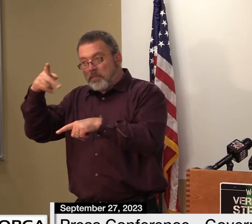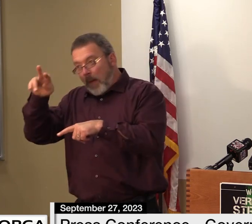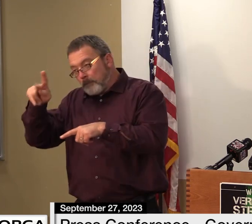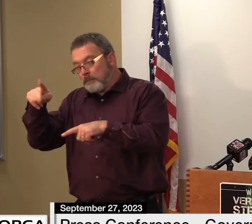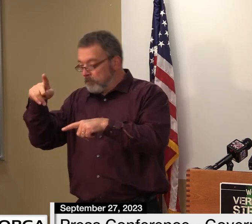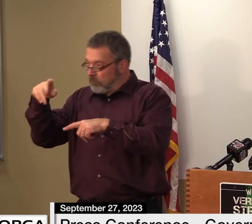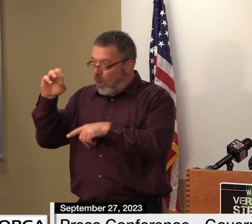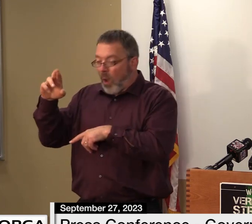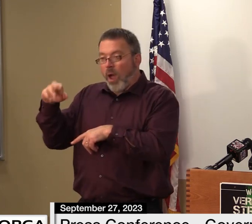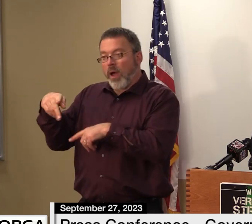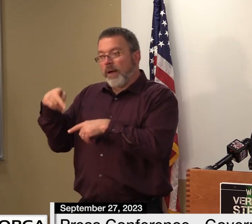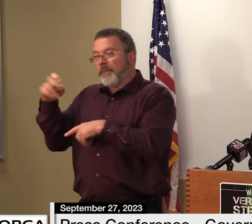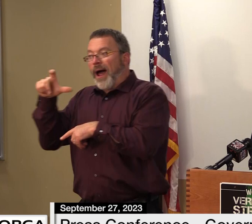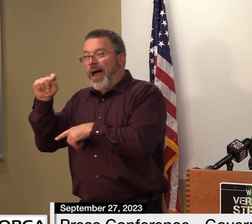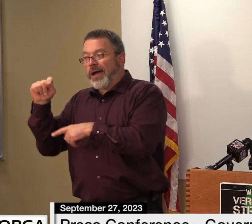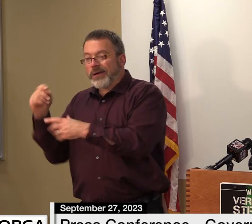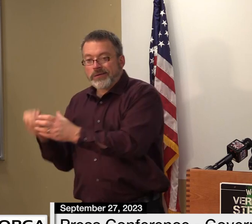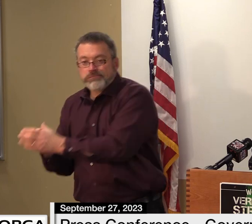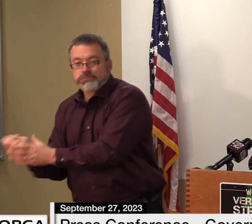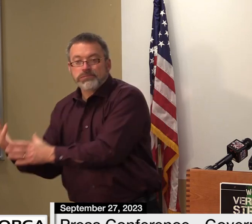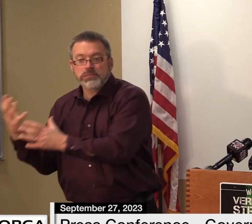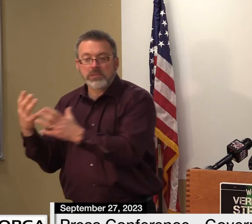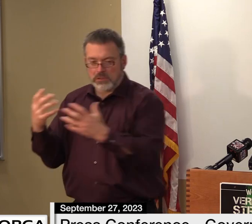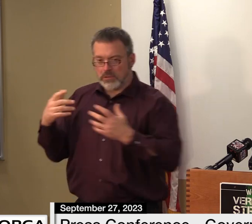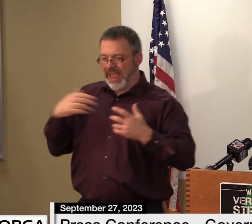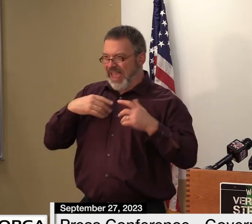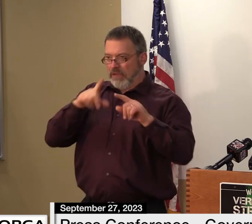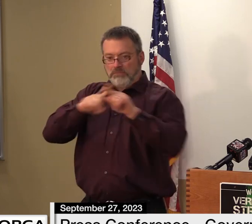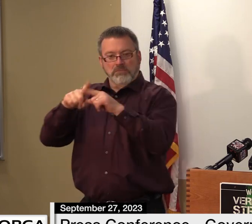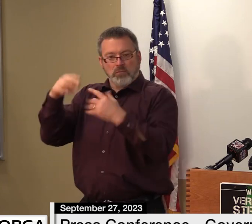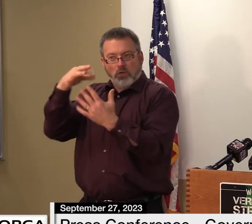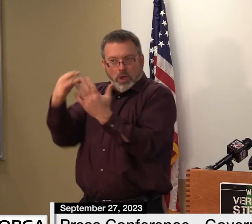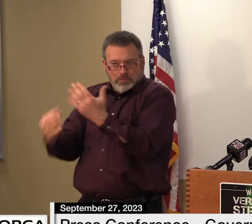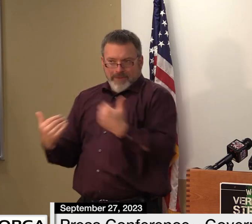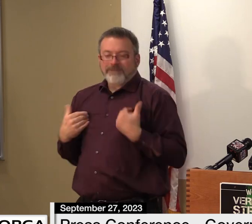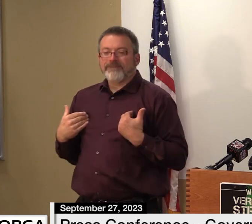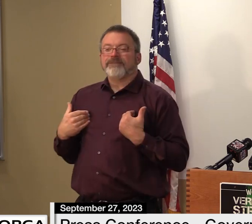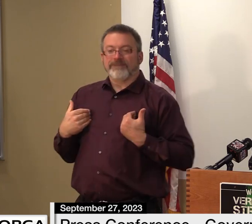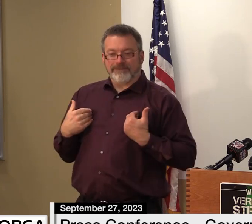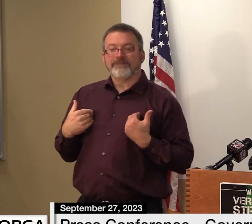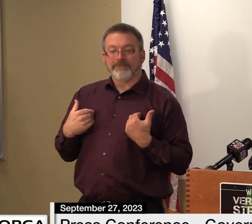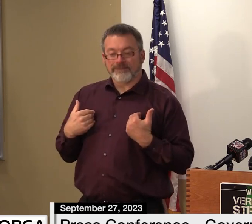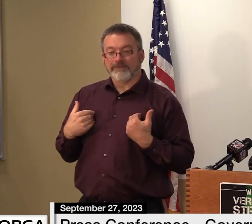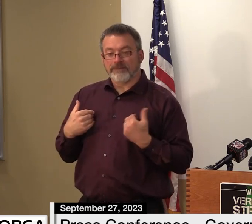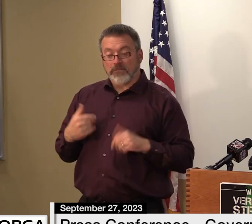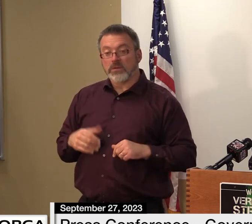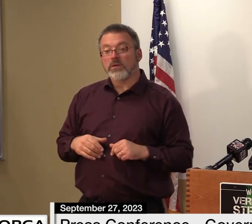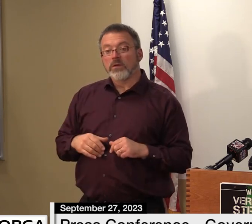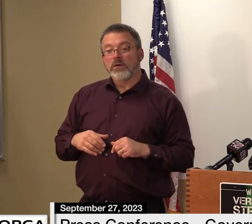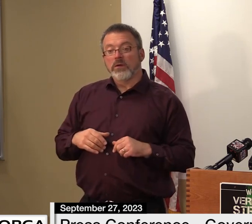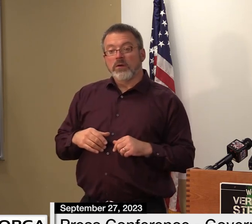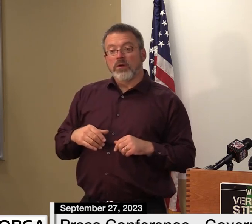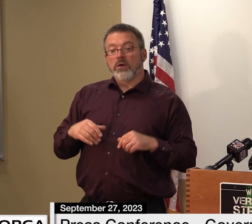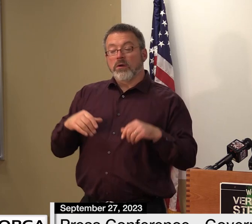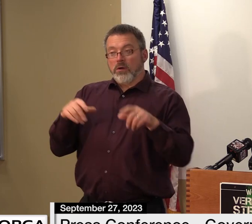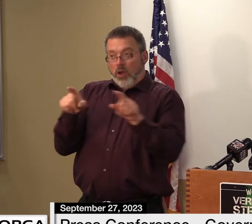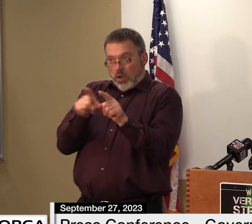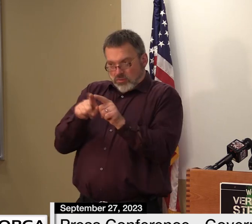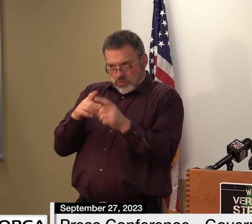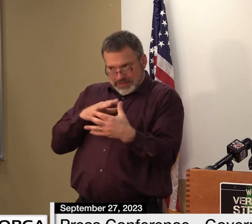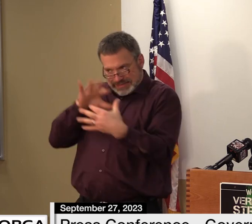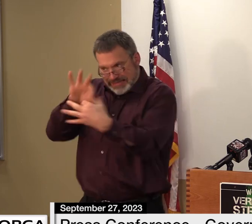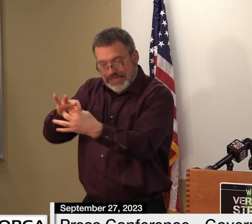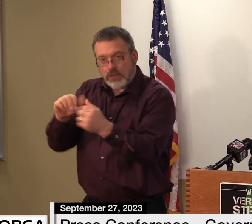you as a rebate. Additionally, through work with the Public Service Department, we were able to secure through the PUC